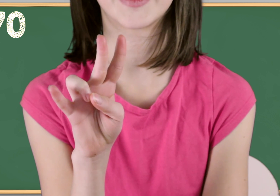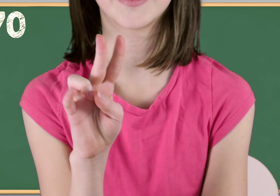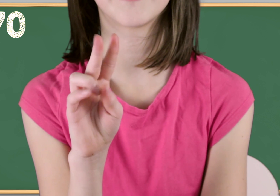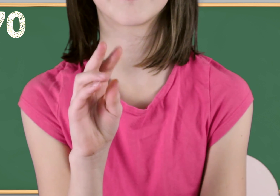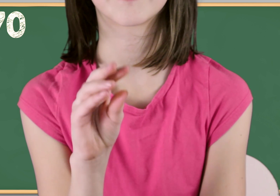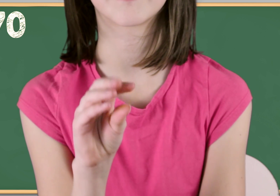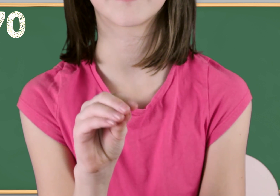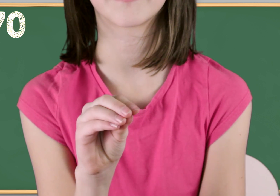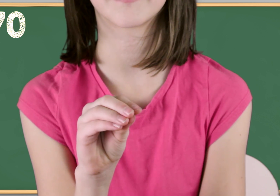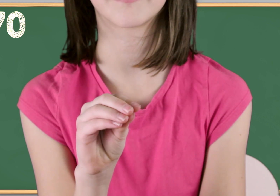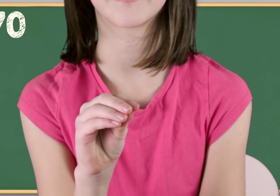70,